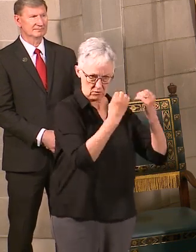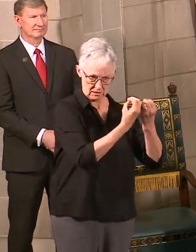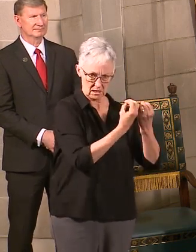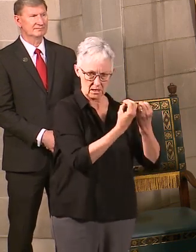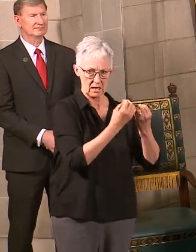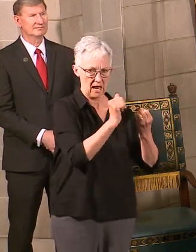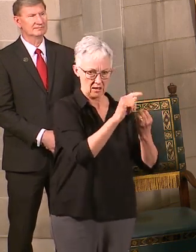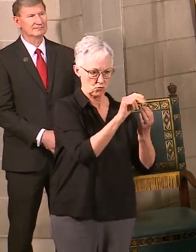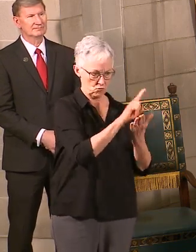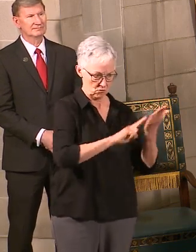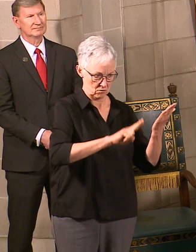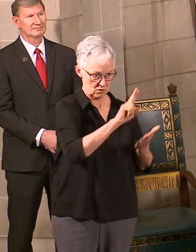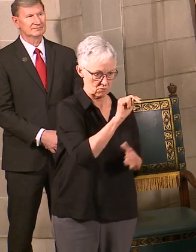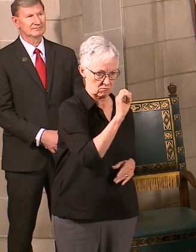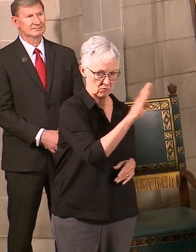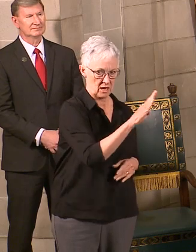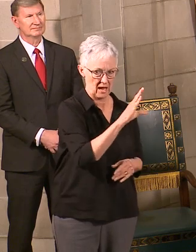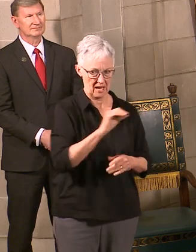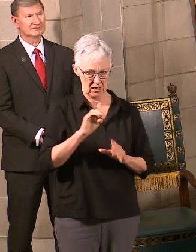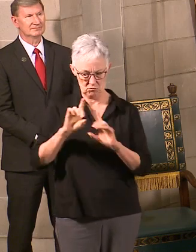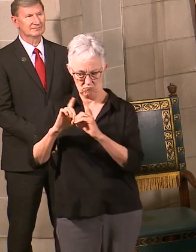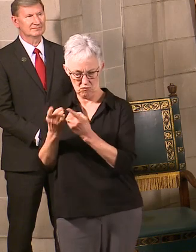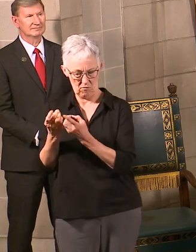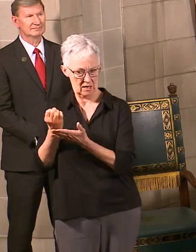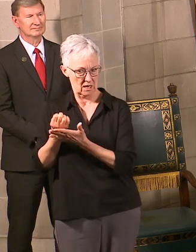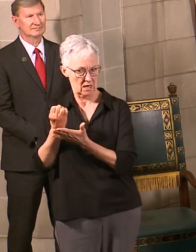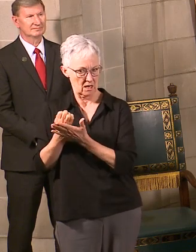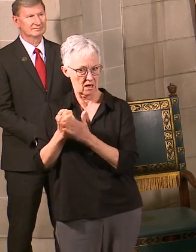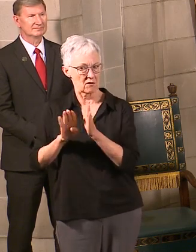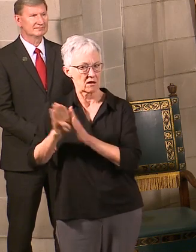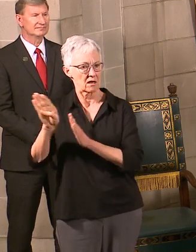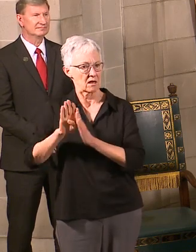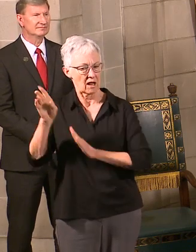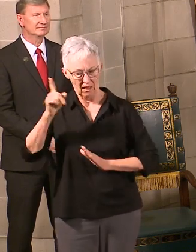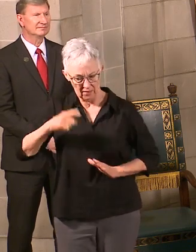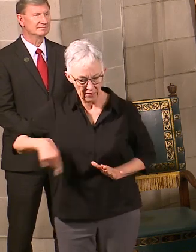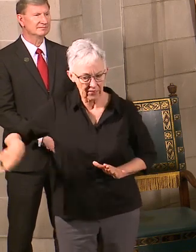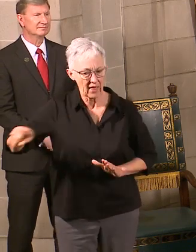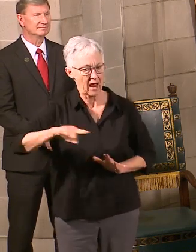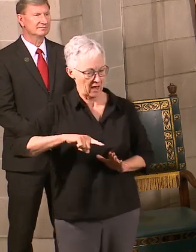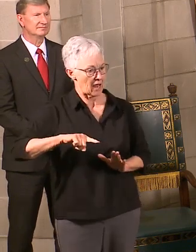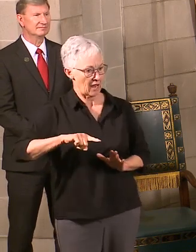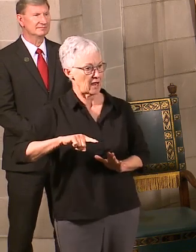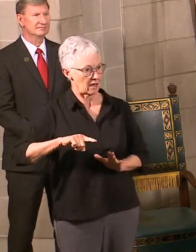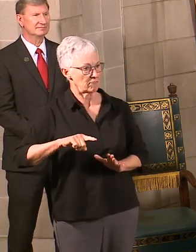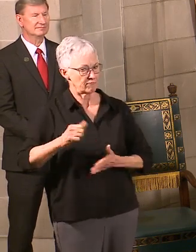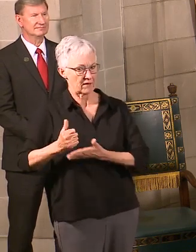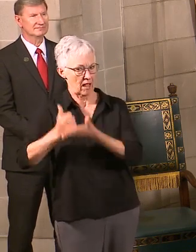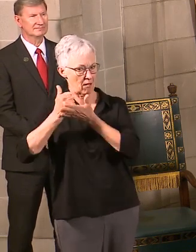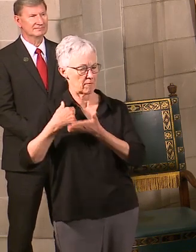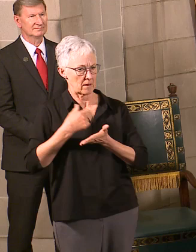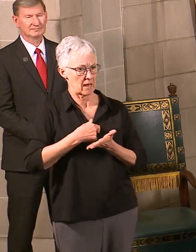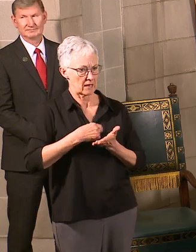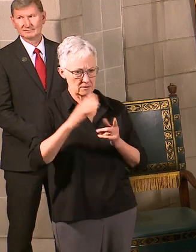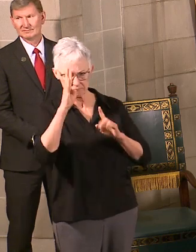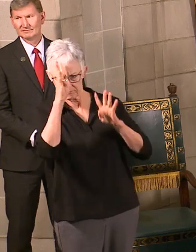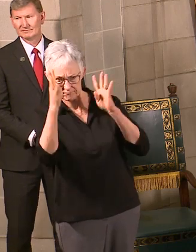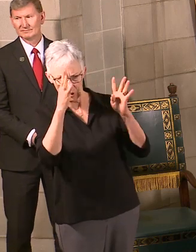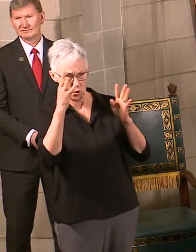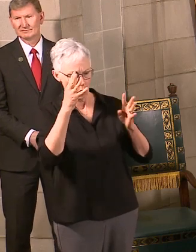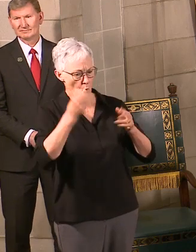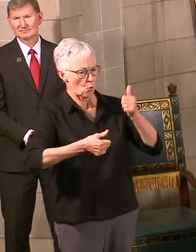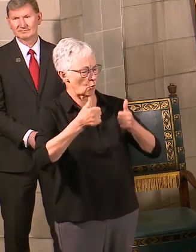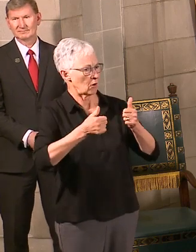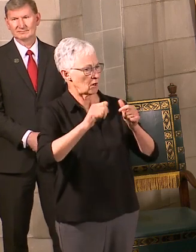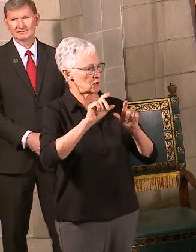Organization at the University of Nebraska and our Department of Economic Development that helped put this out there so that Nebraska companies could share